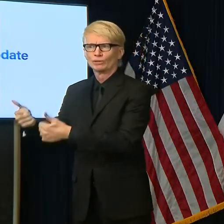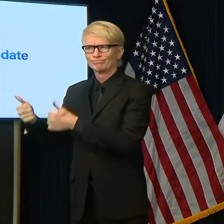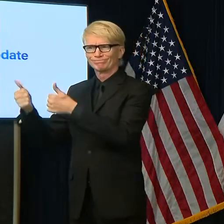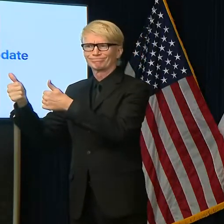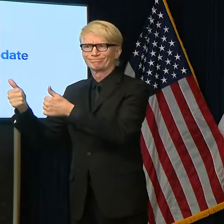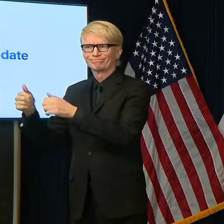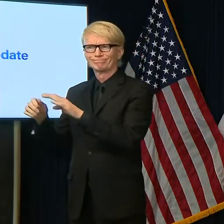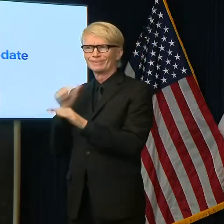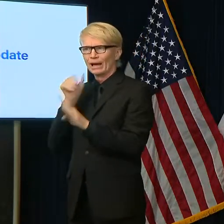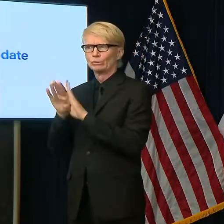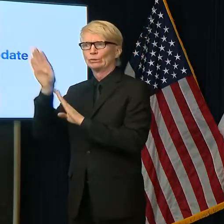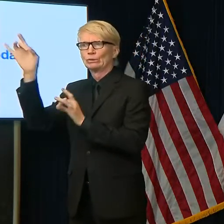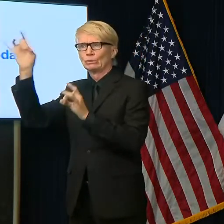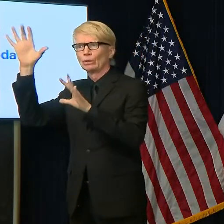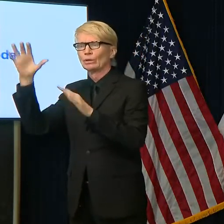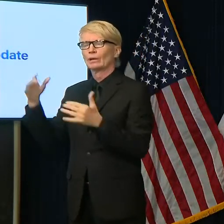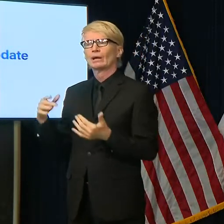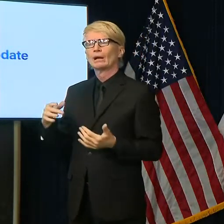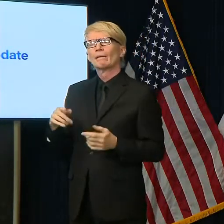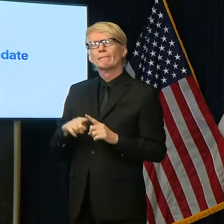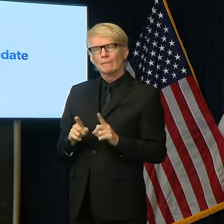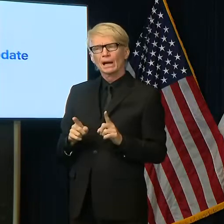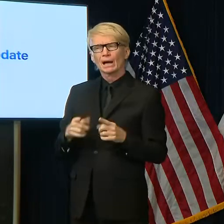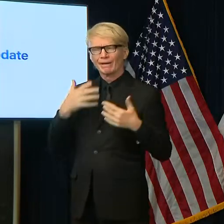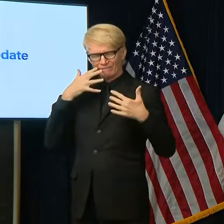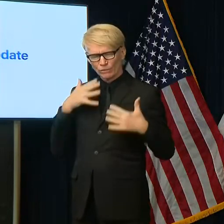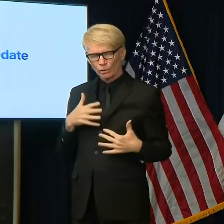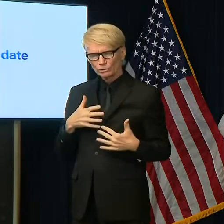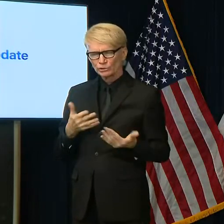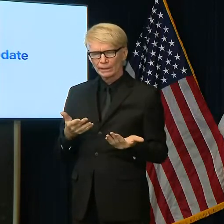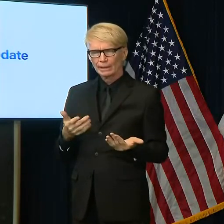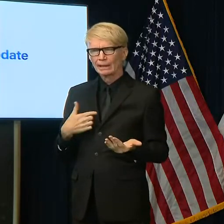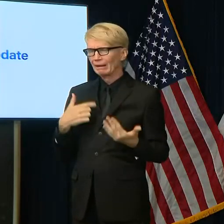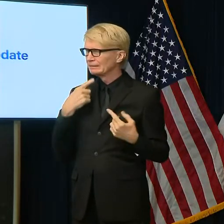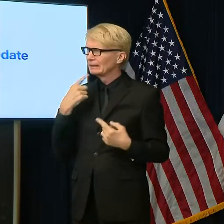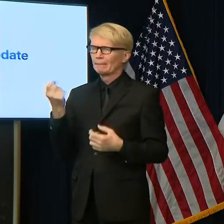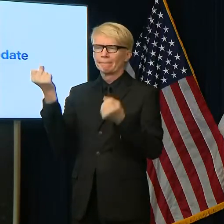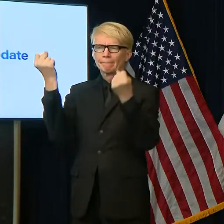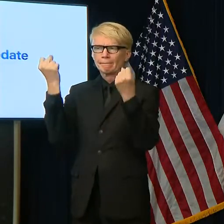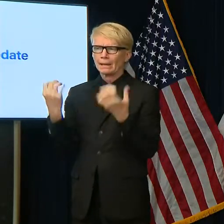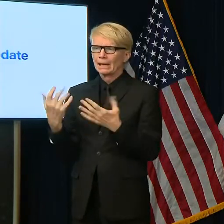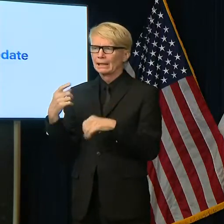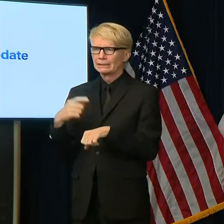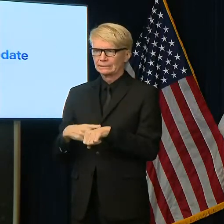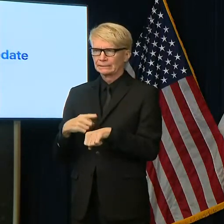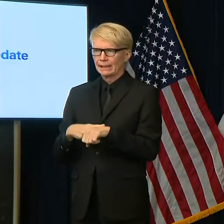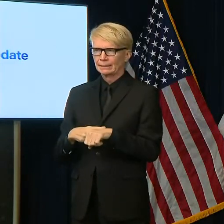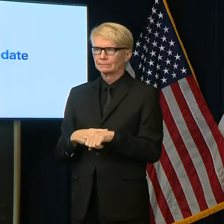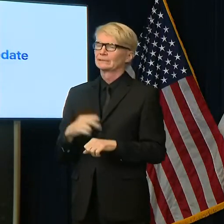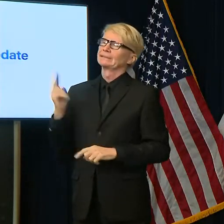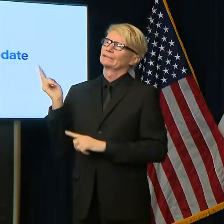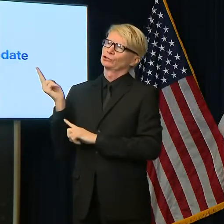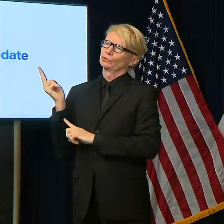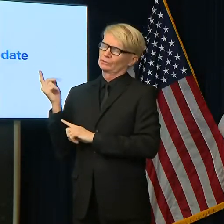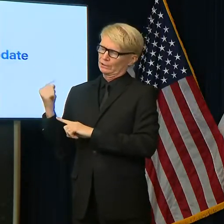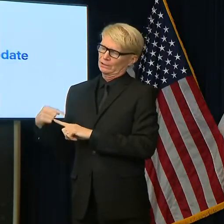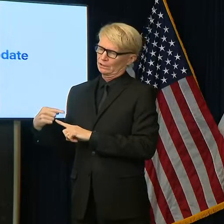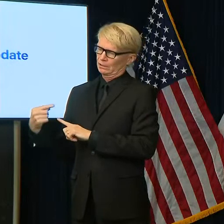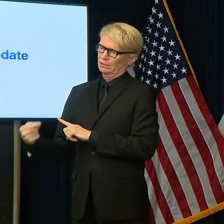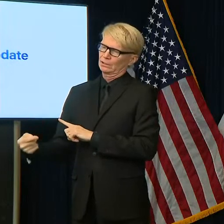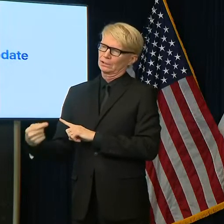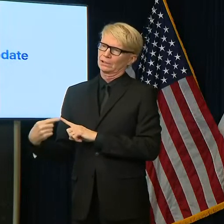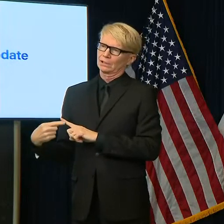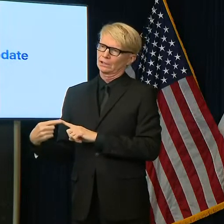said many times here, unfortunately, as we saw record numbers of